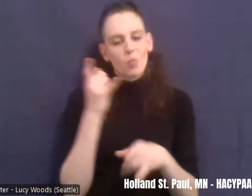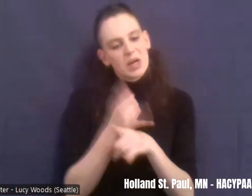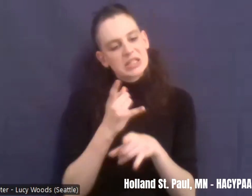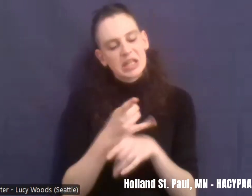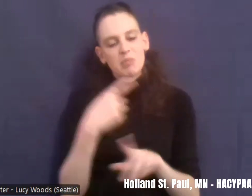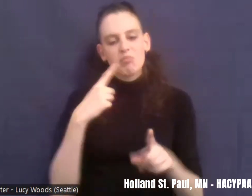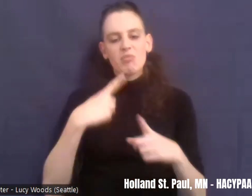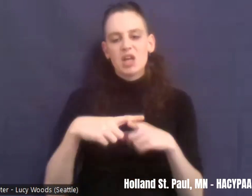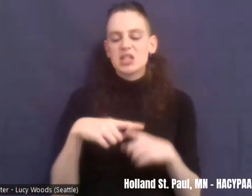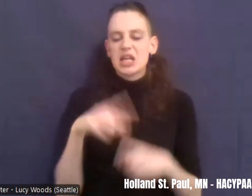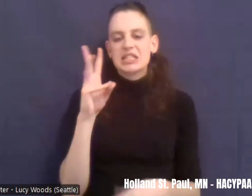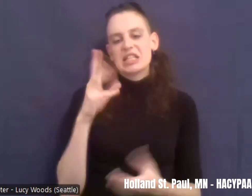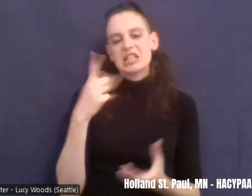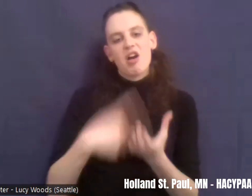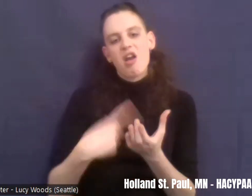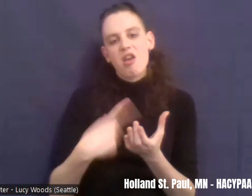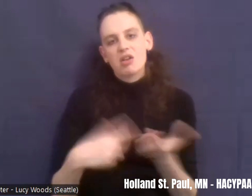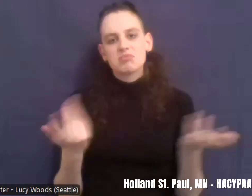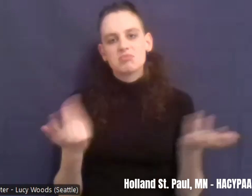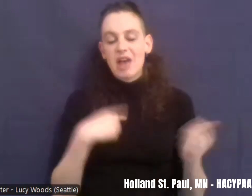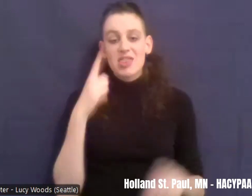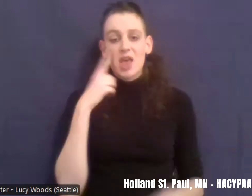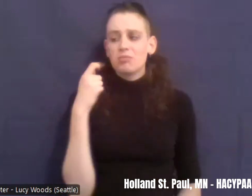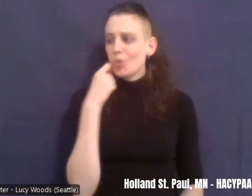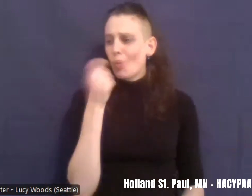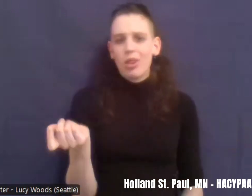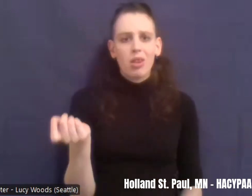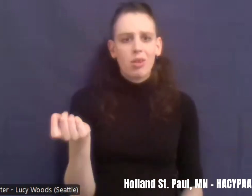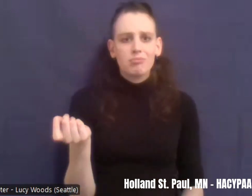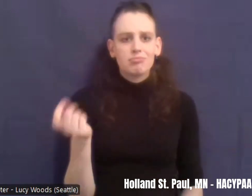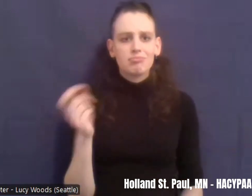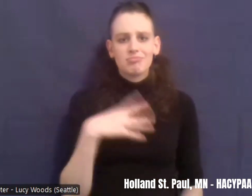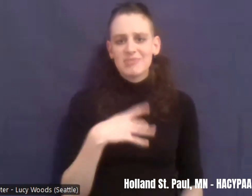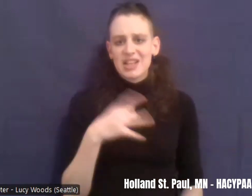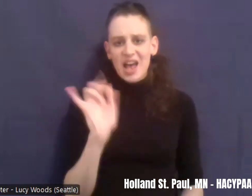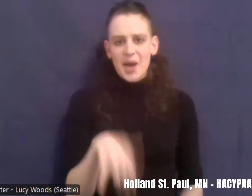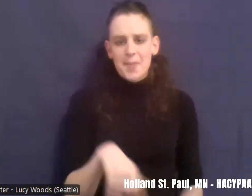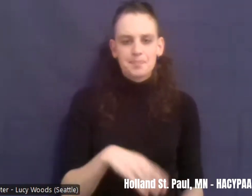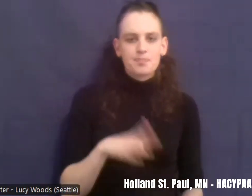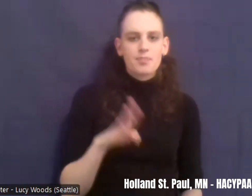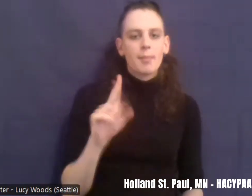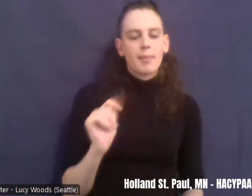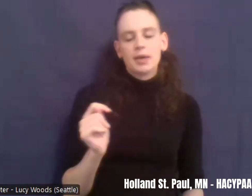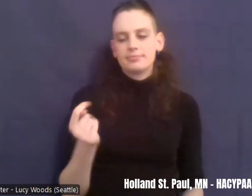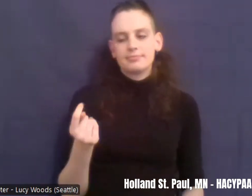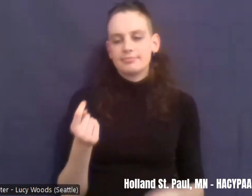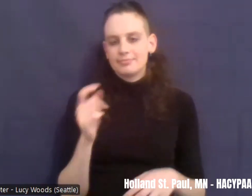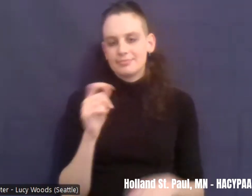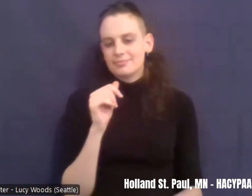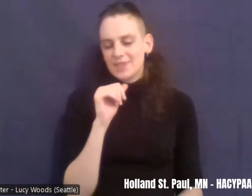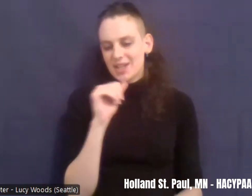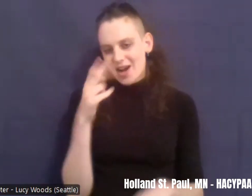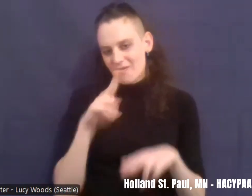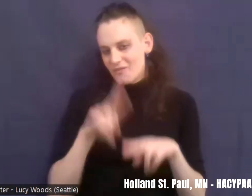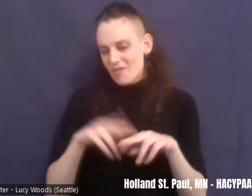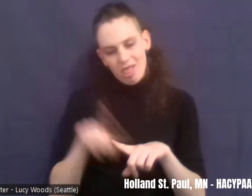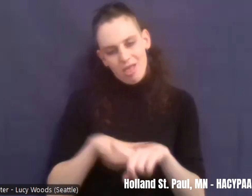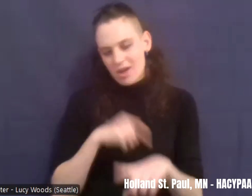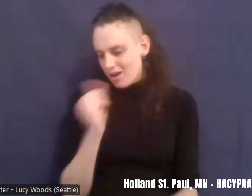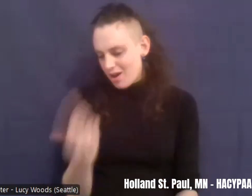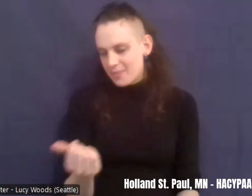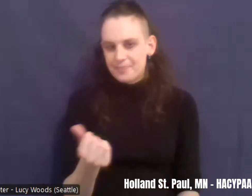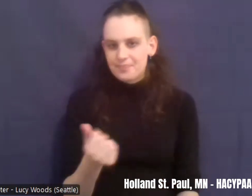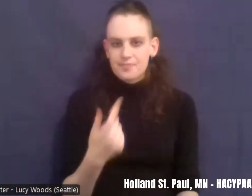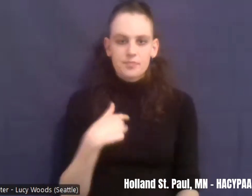lit. I was like into that idea. But like it didn't last long, and I like realized like I knew in my heart I was